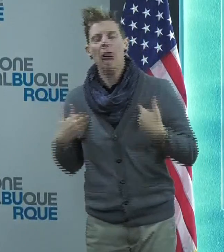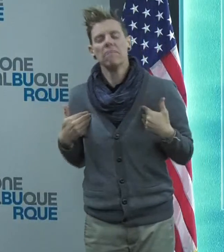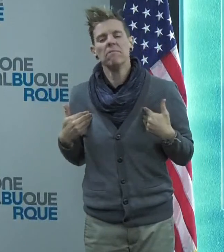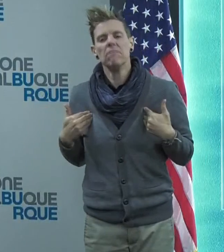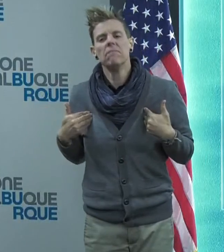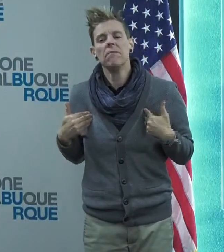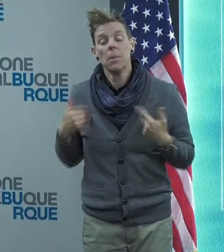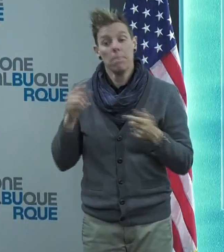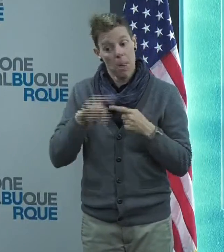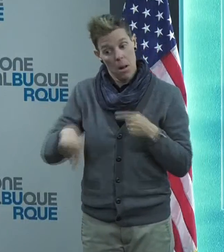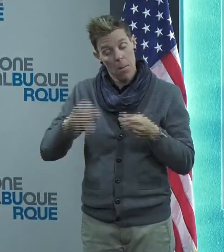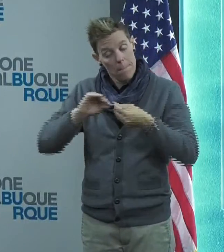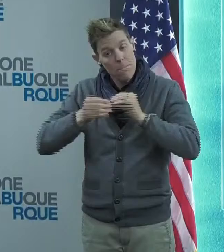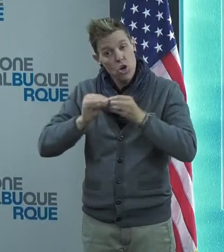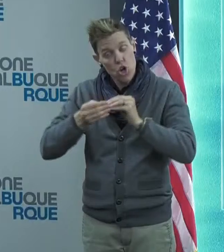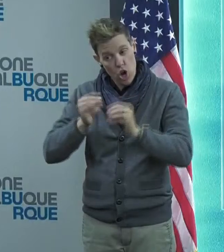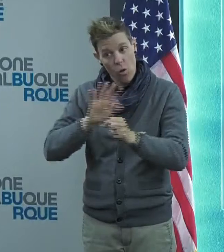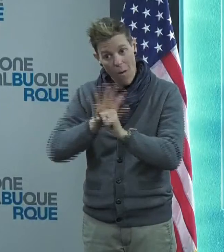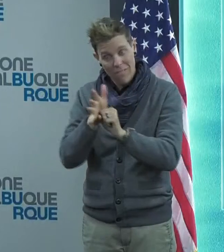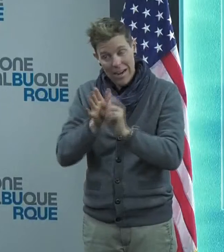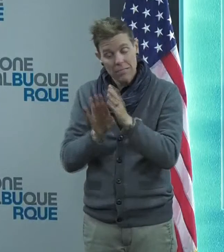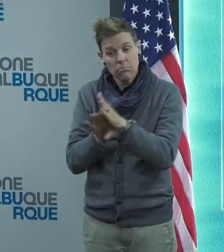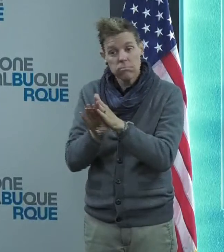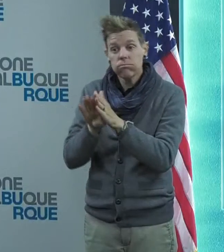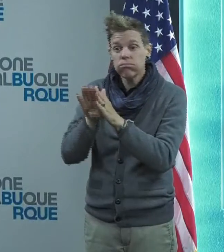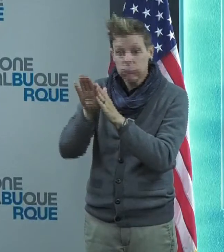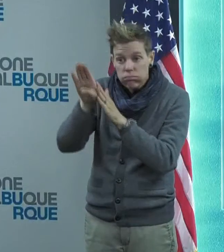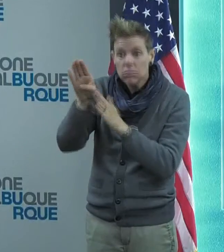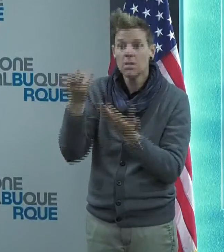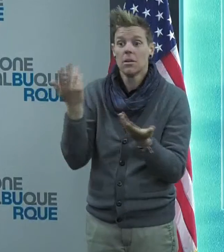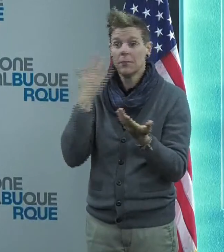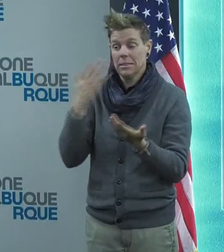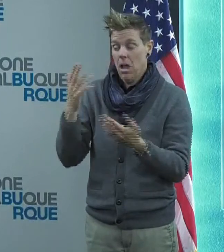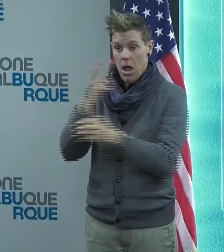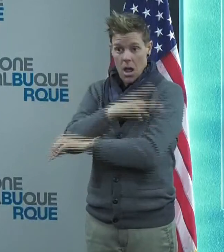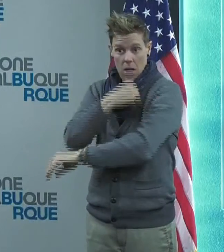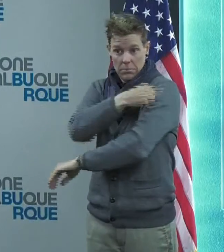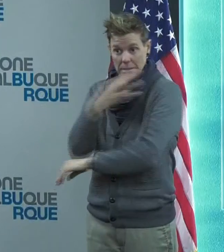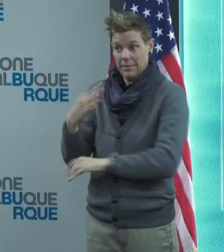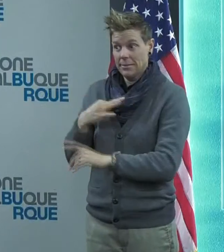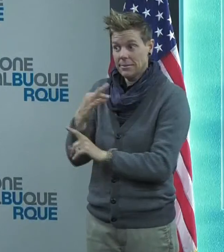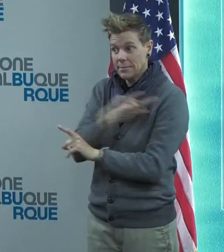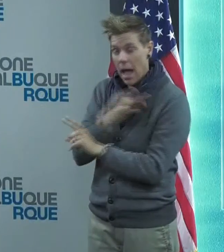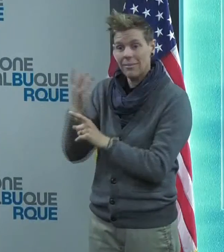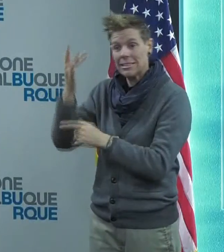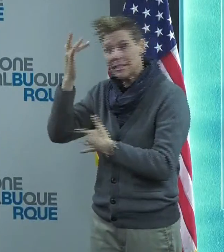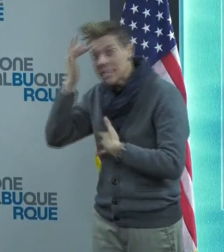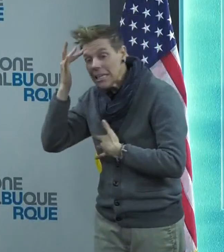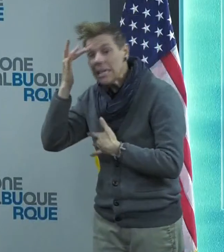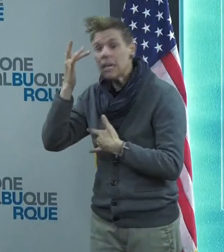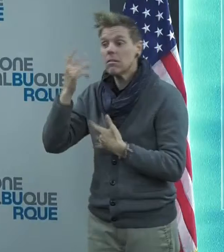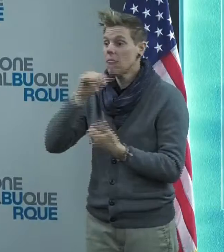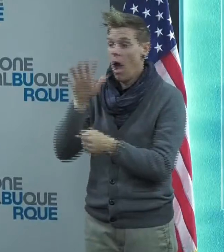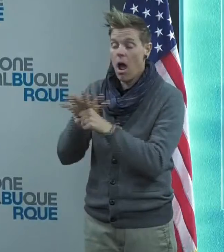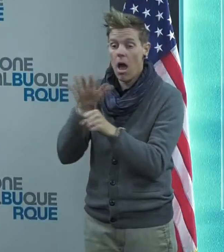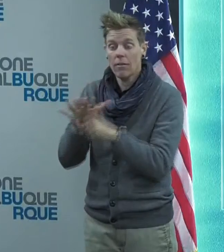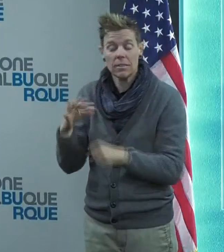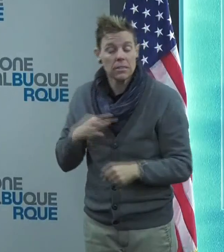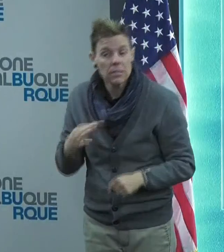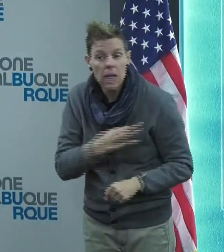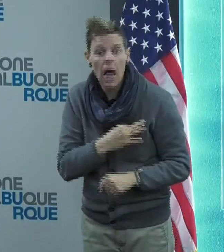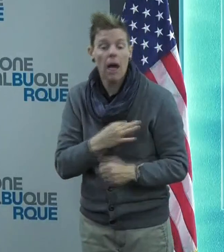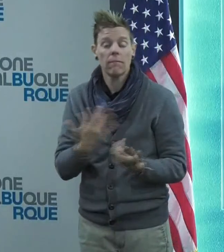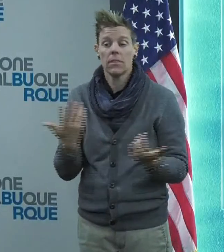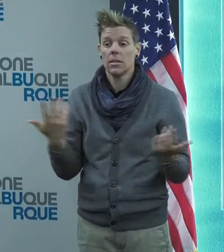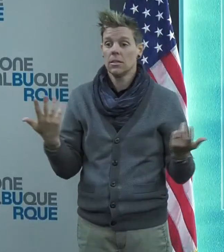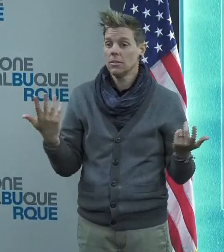from the pool of available workers because they might get sick or they might have to take care of loved ones that are sick. These are the kind of real life scenario that we worry